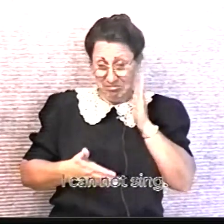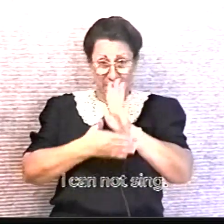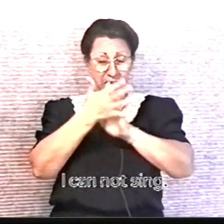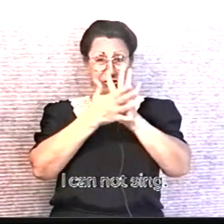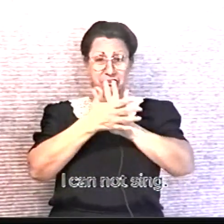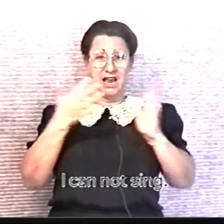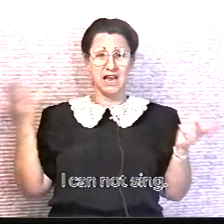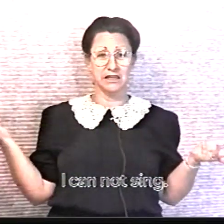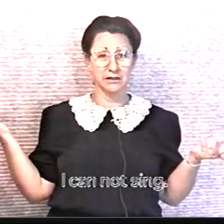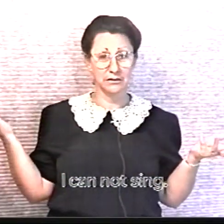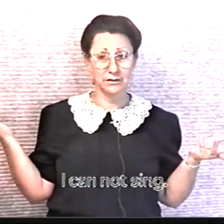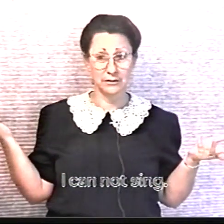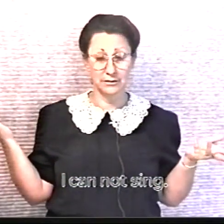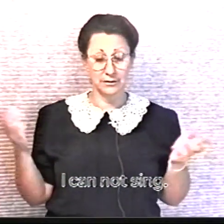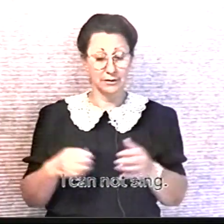don't understand.